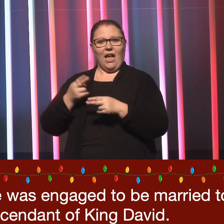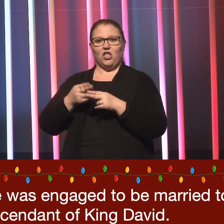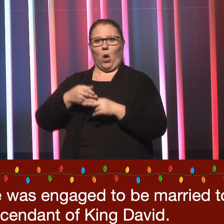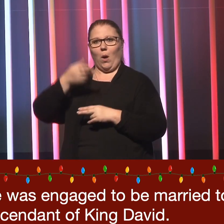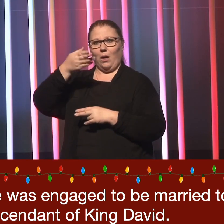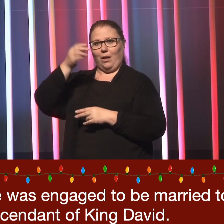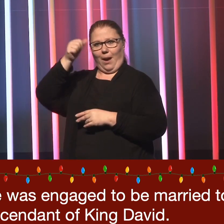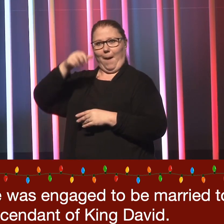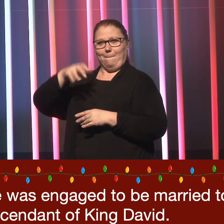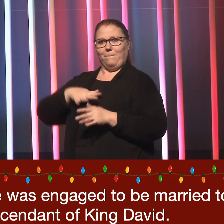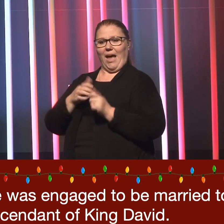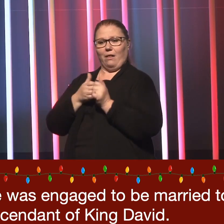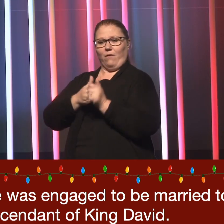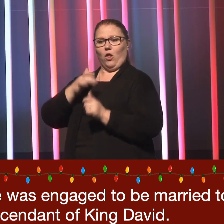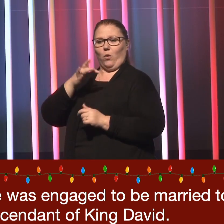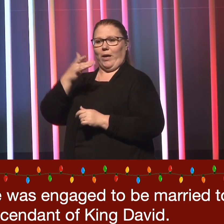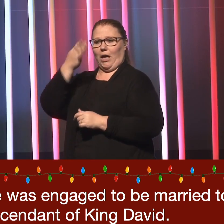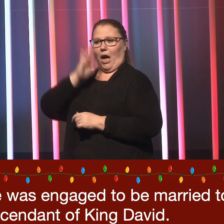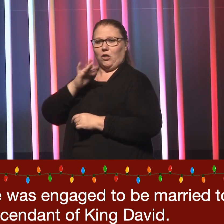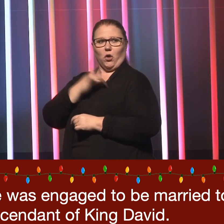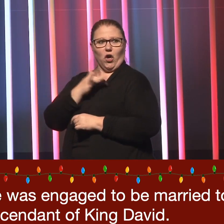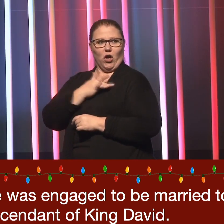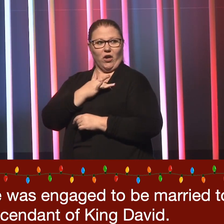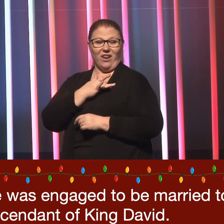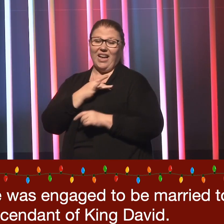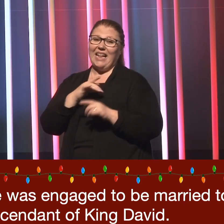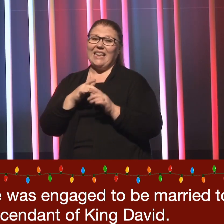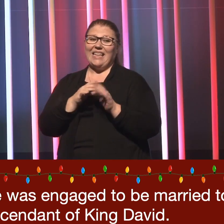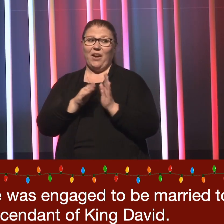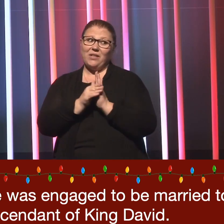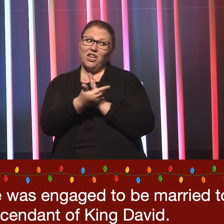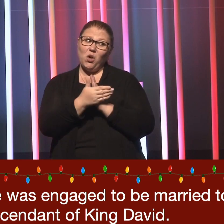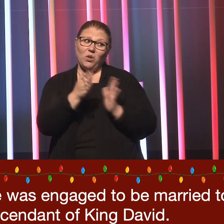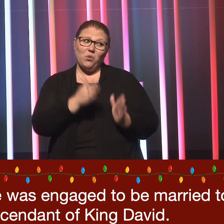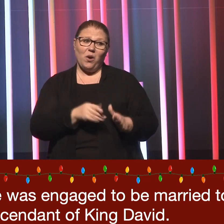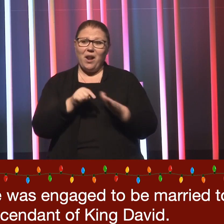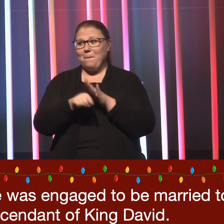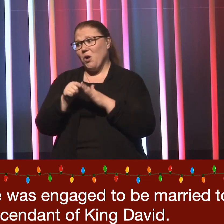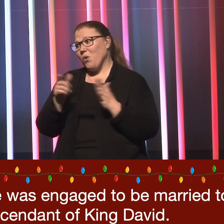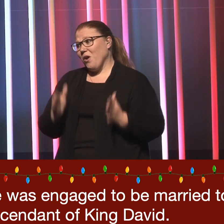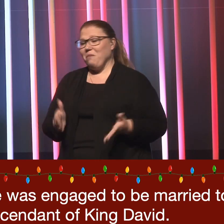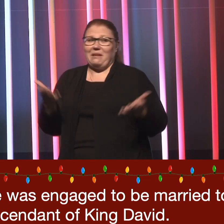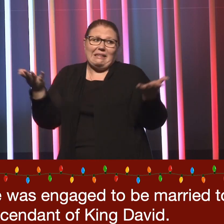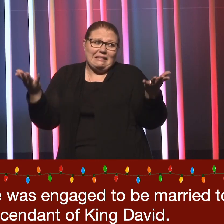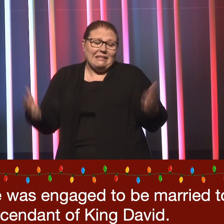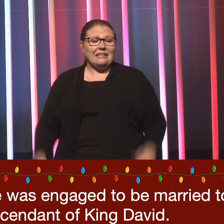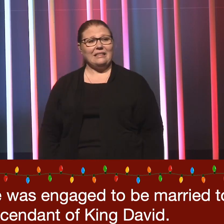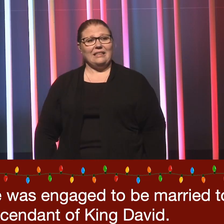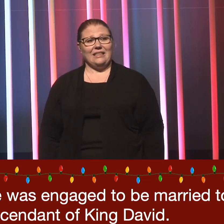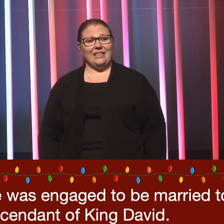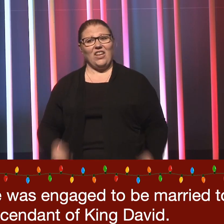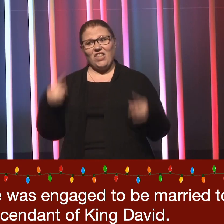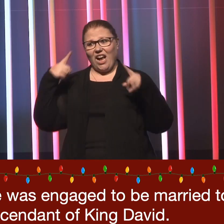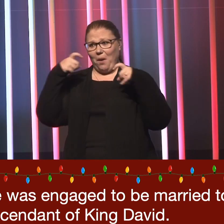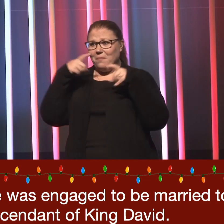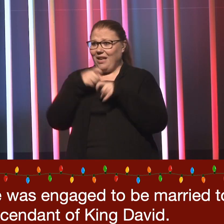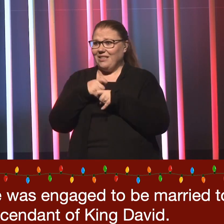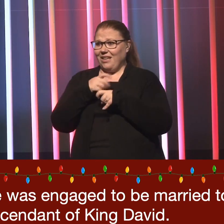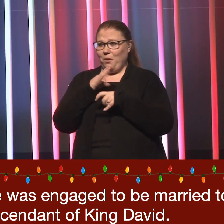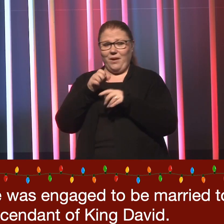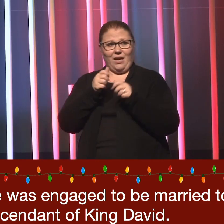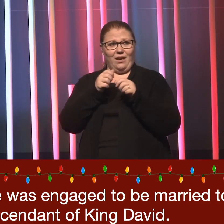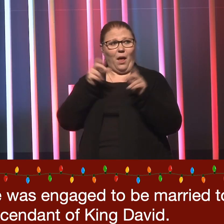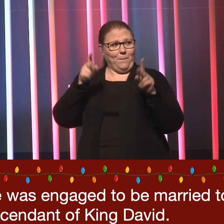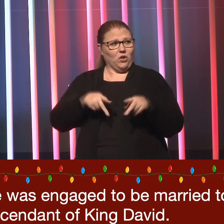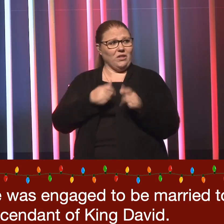after God's own heart. Interestingly enough, who was an adulterer and a murderer, but hey, there's a complexity to being a person after